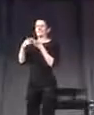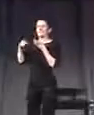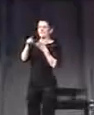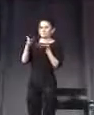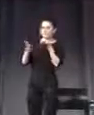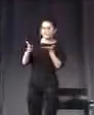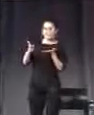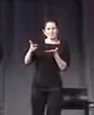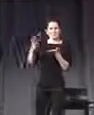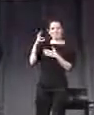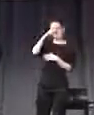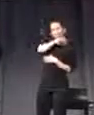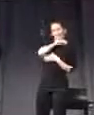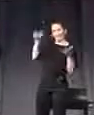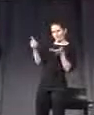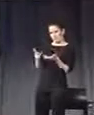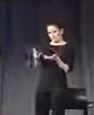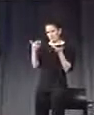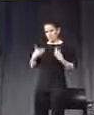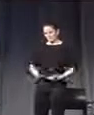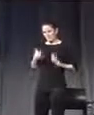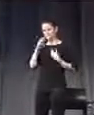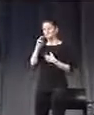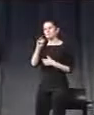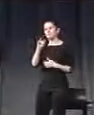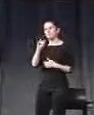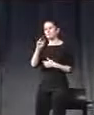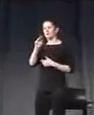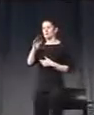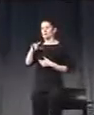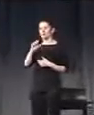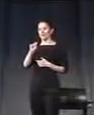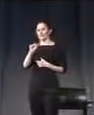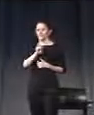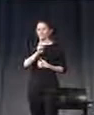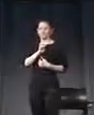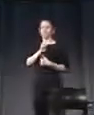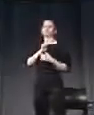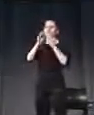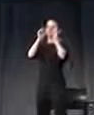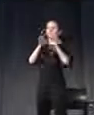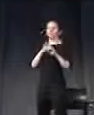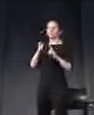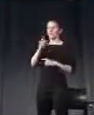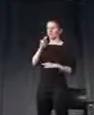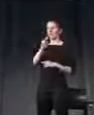I'm Mara Mills, and I'm an assistant professor in media, culture, and communication at NYU.